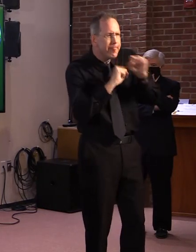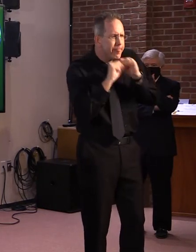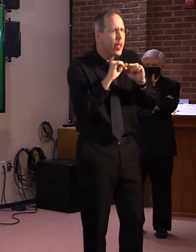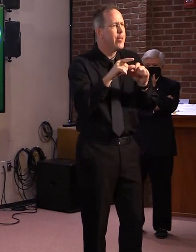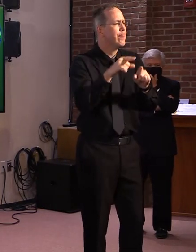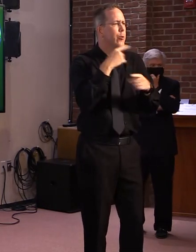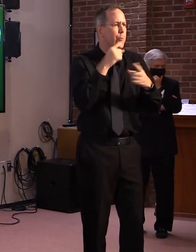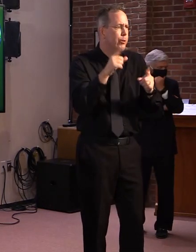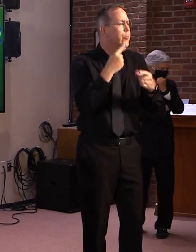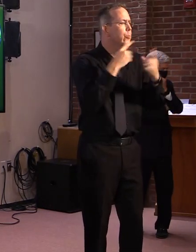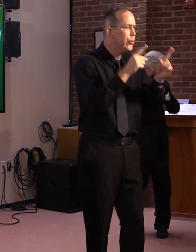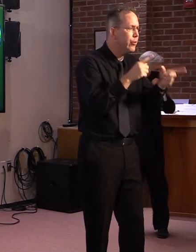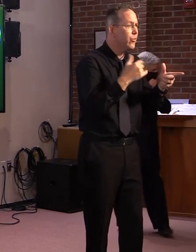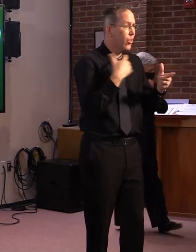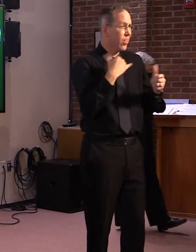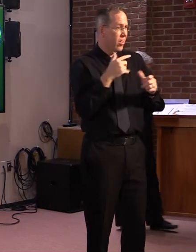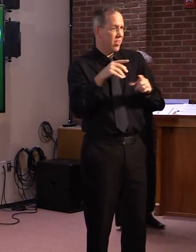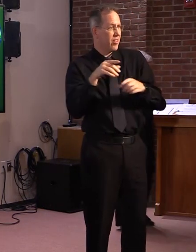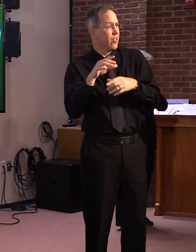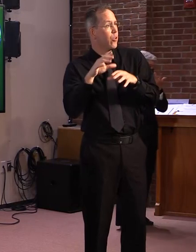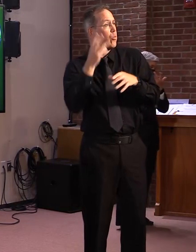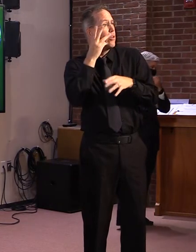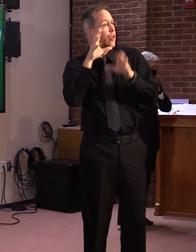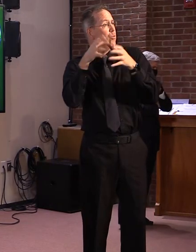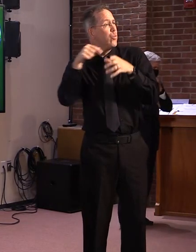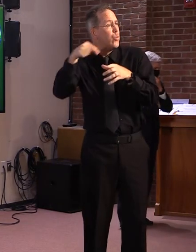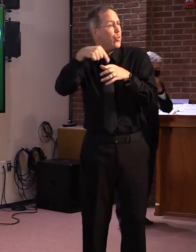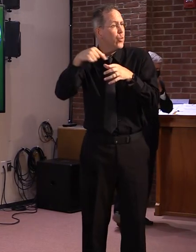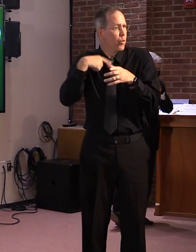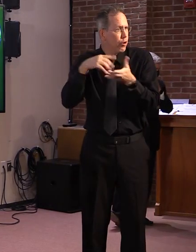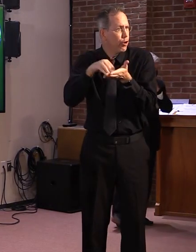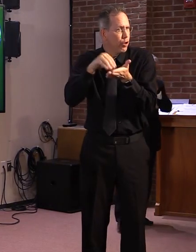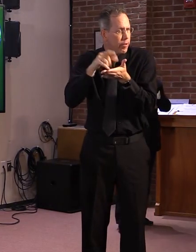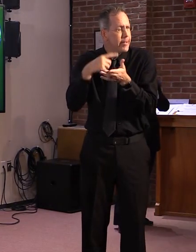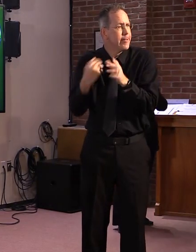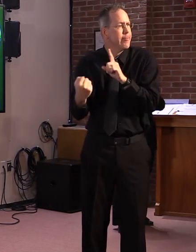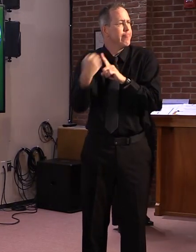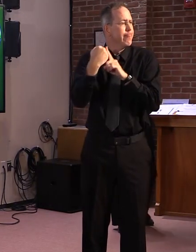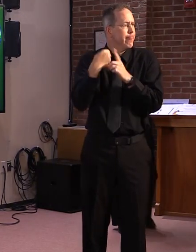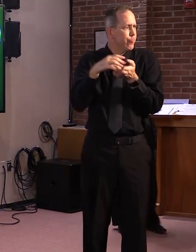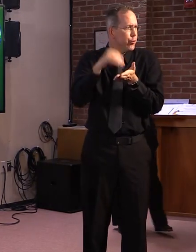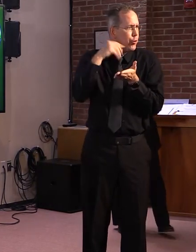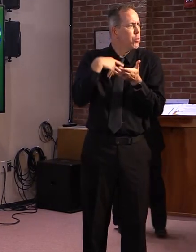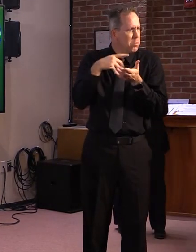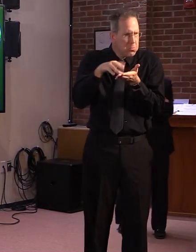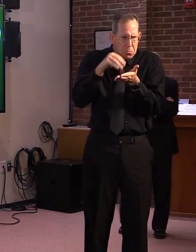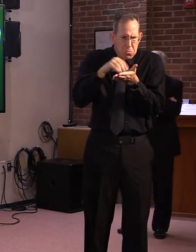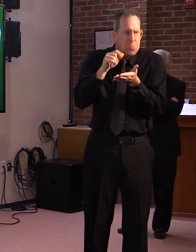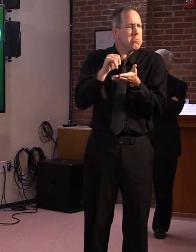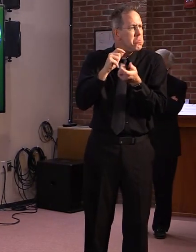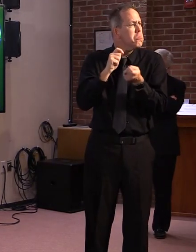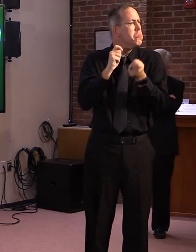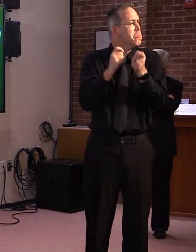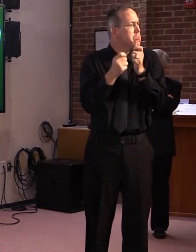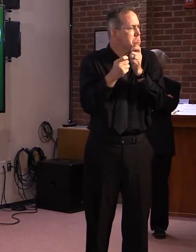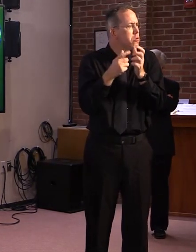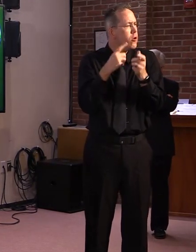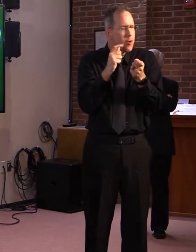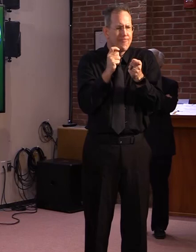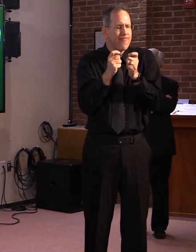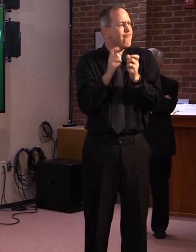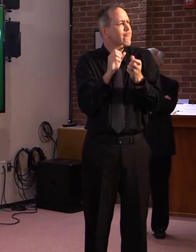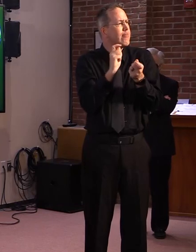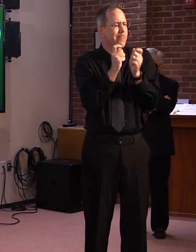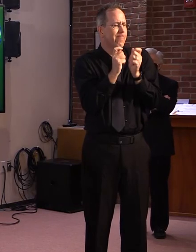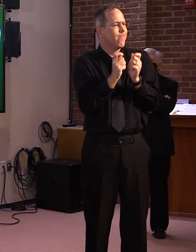learned, obviously, but I don't believe this is anything dramatic that's going to change. We just are getting better,